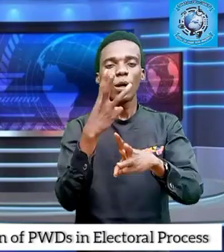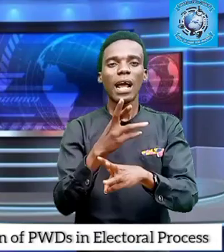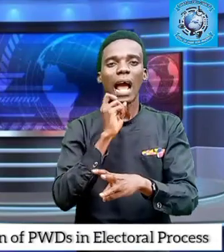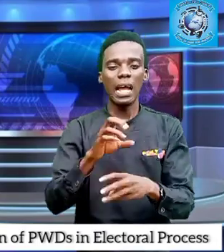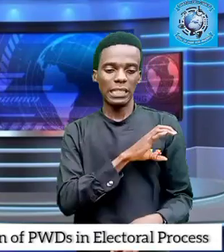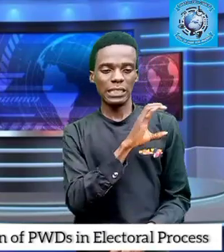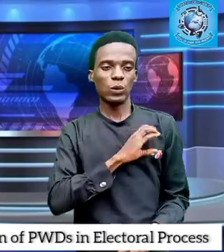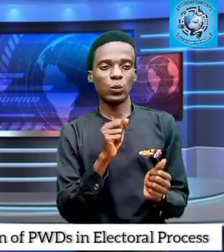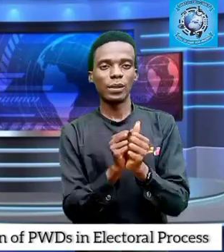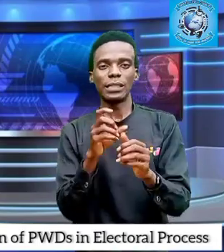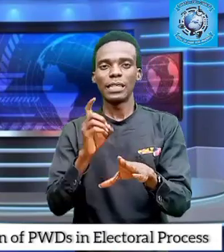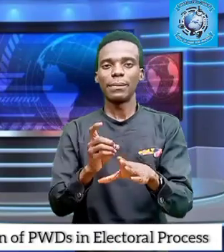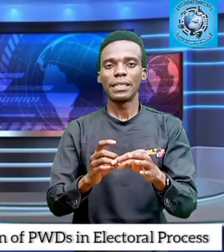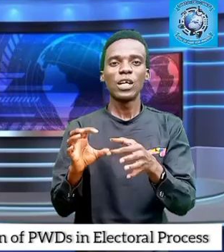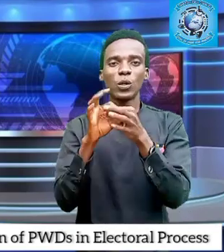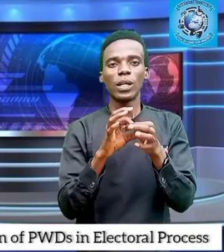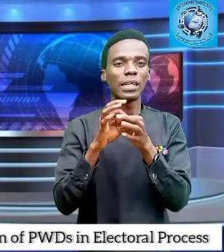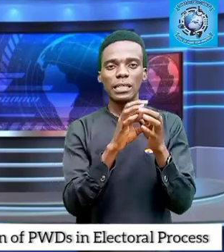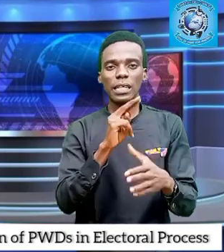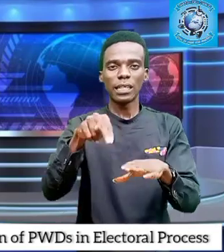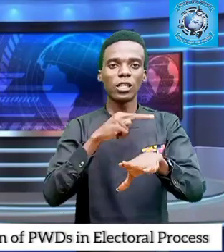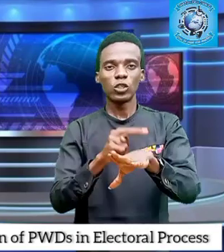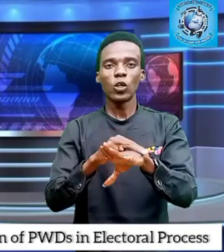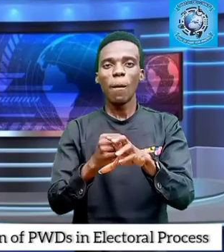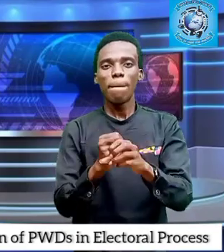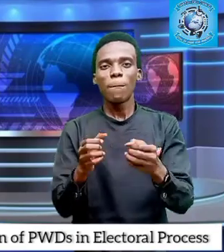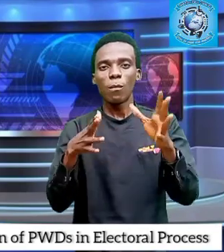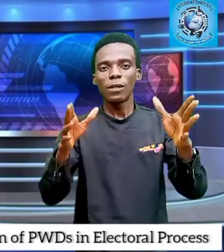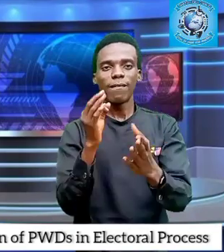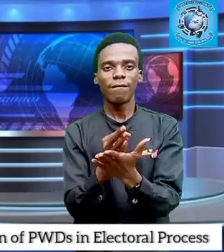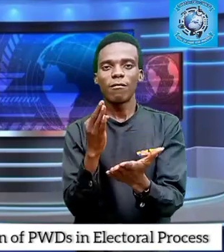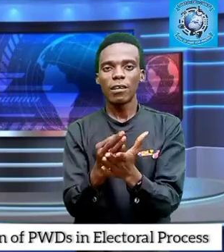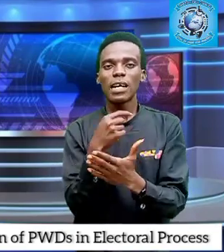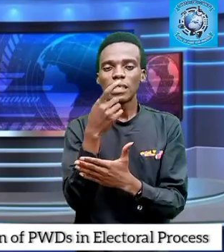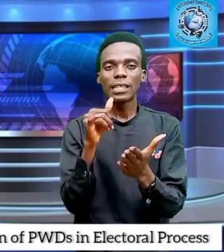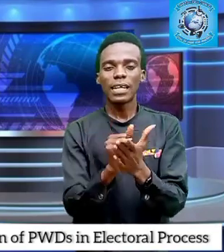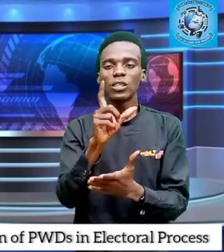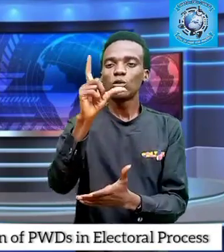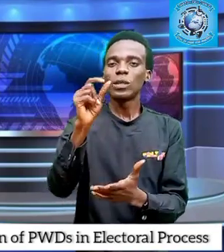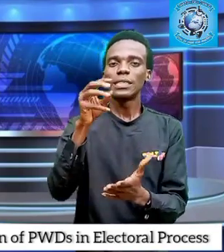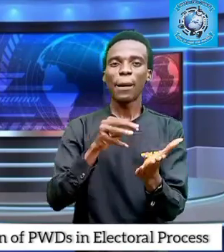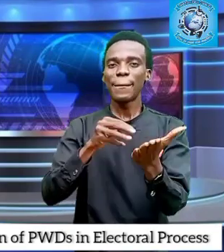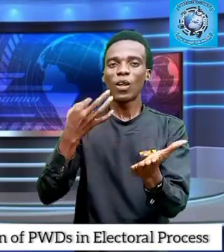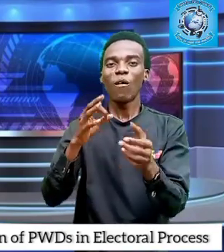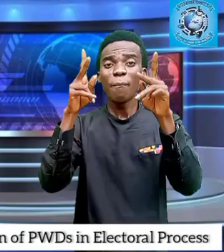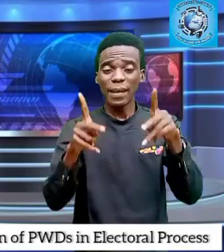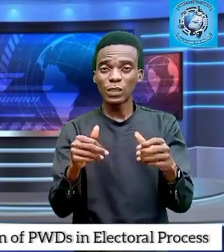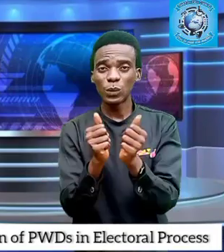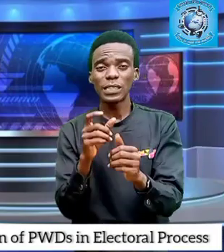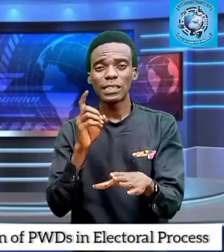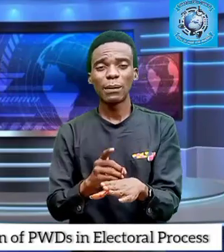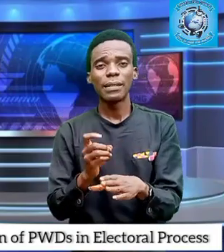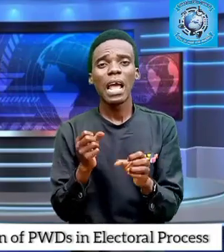disability. United Nations Population Fund estimates that 20 million of persons with